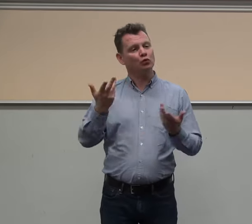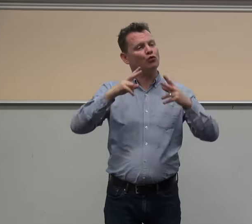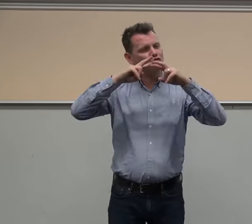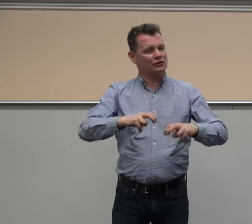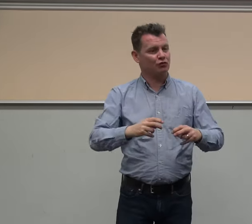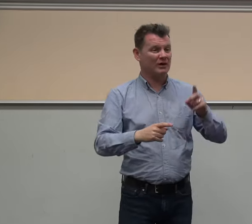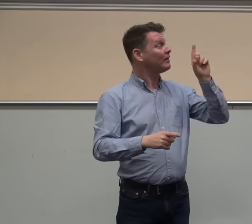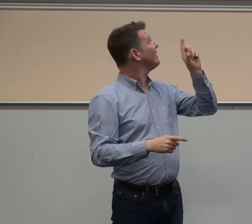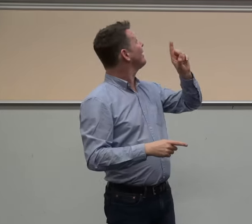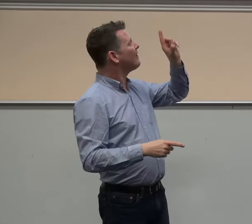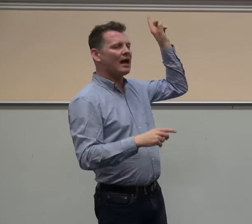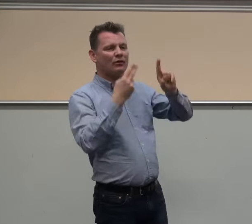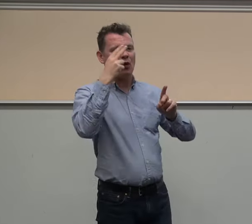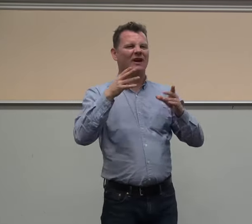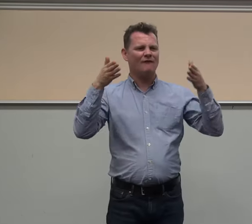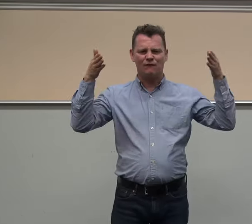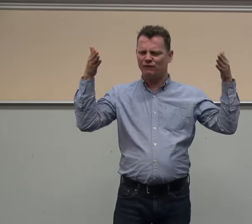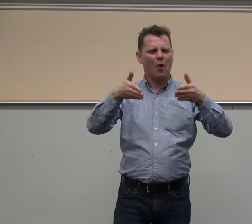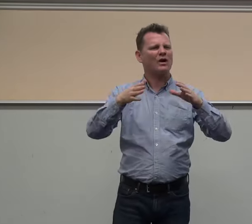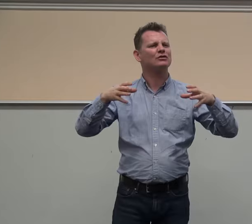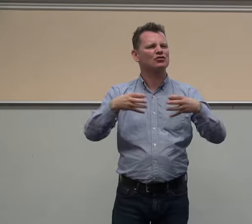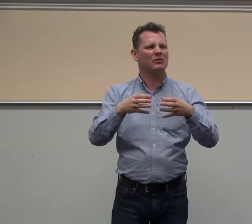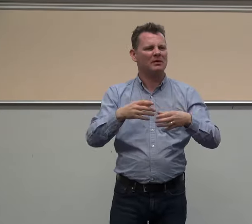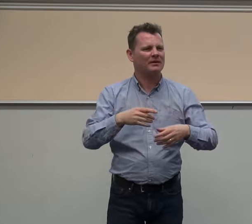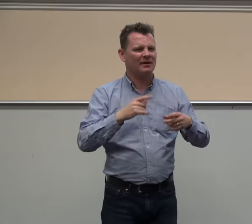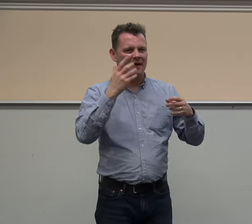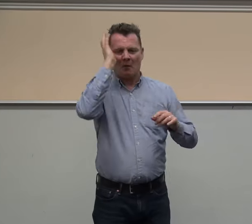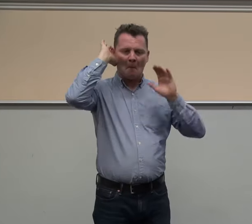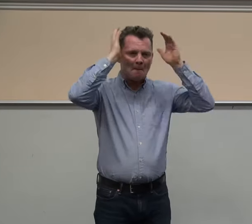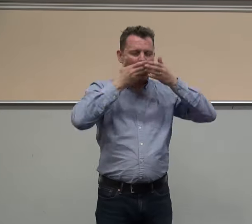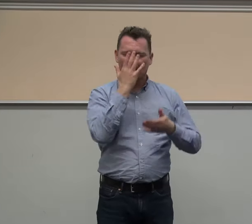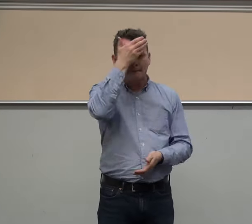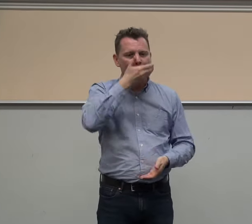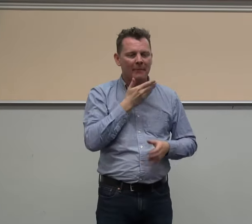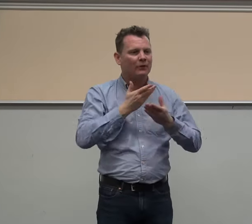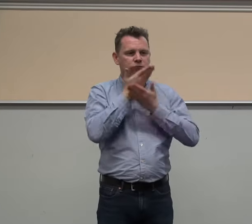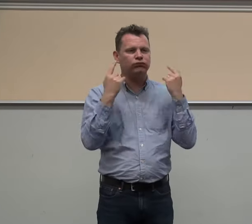That's a focus group. I don't know why people in focus group have no faces, but...